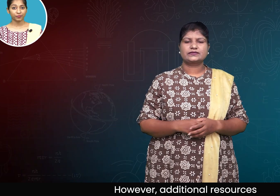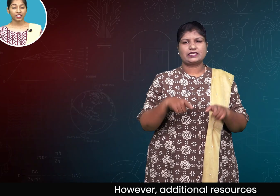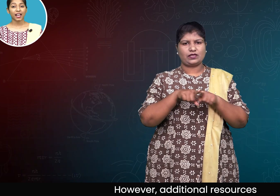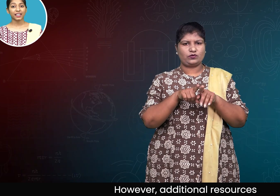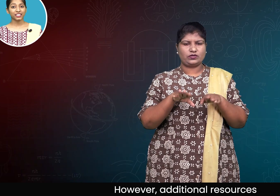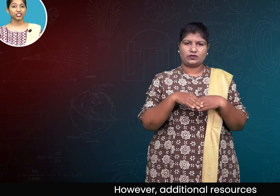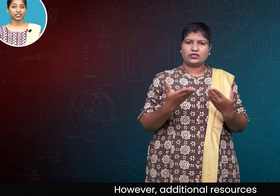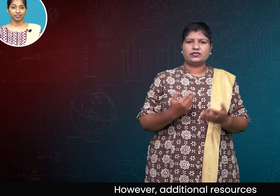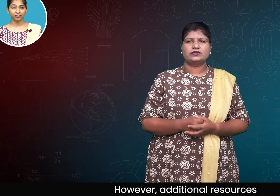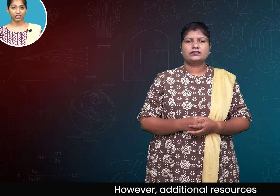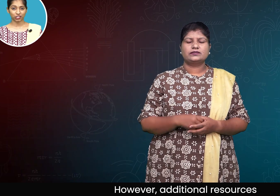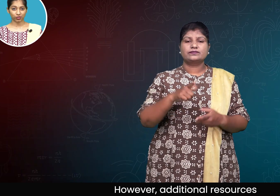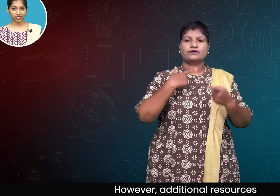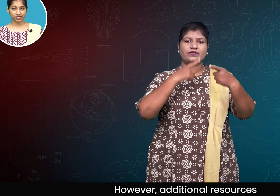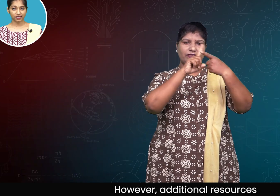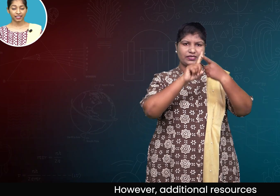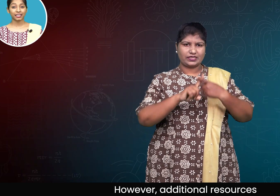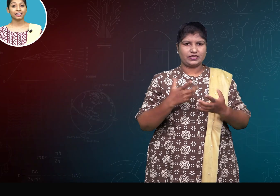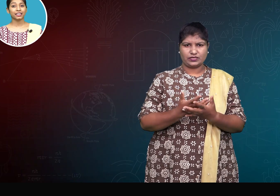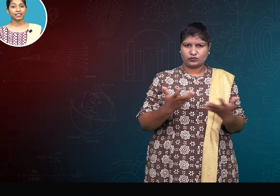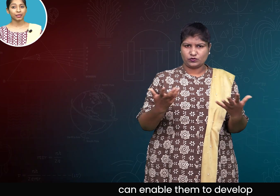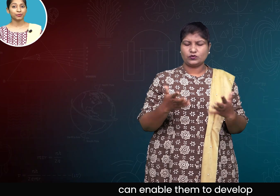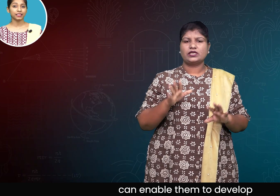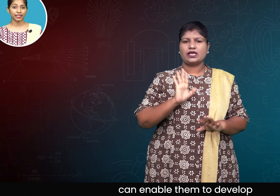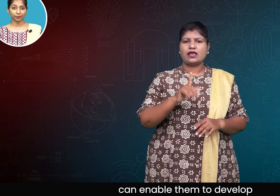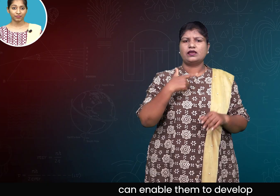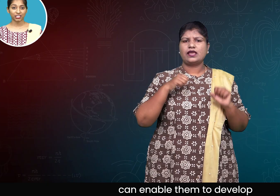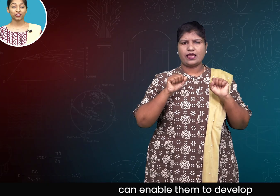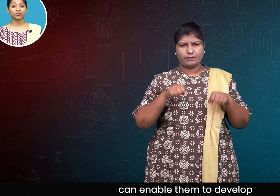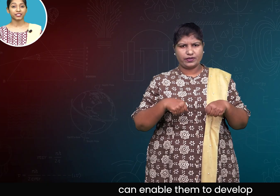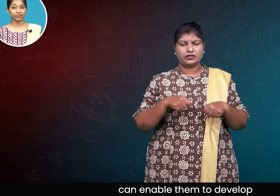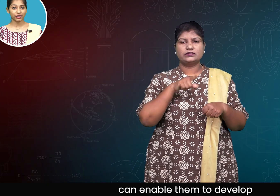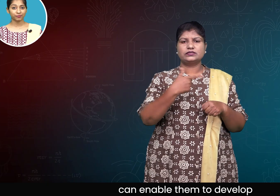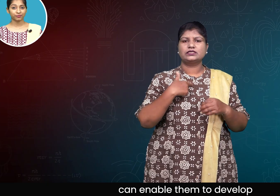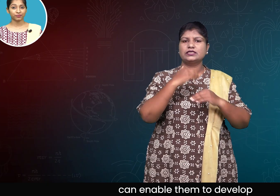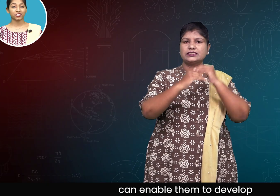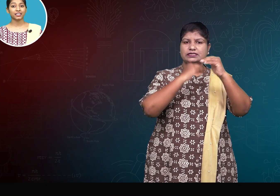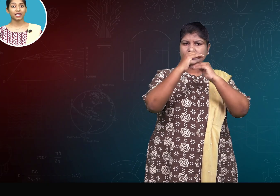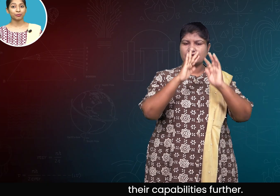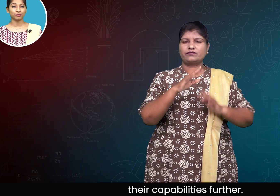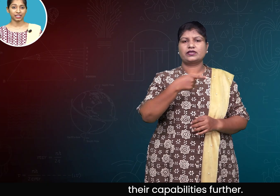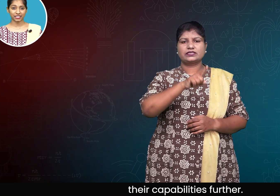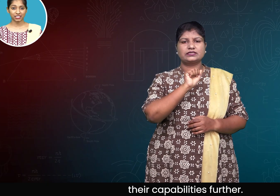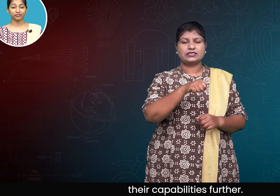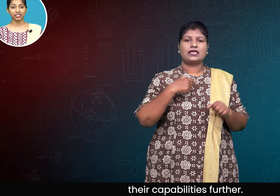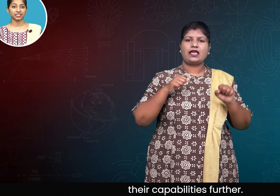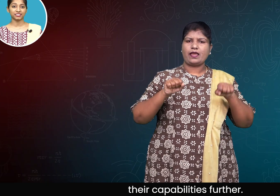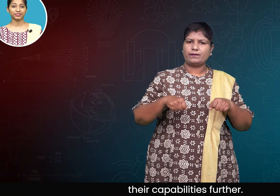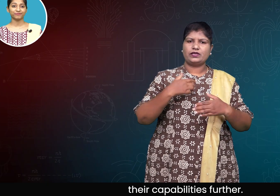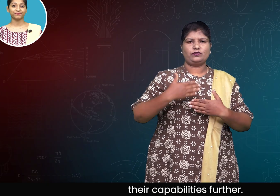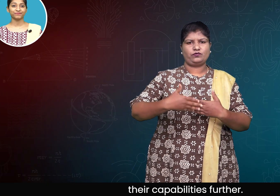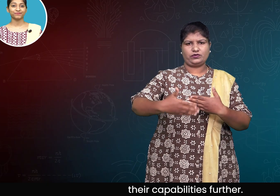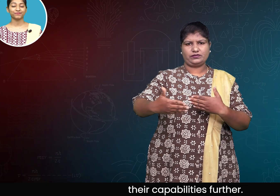However, additional resources can enable them to develop their capabilities